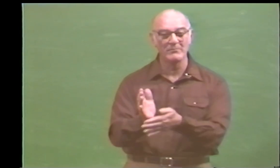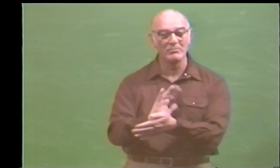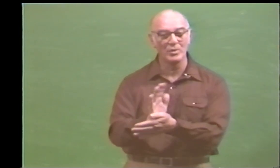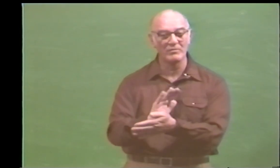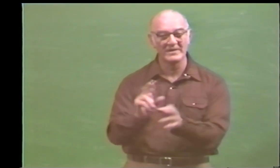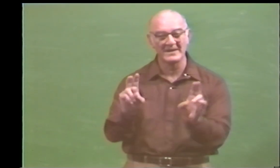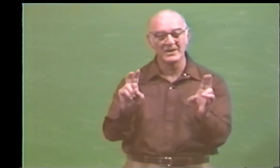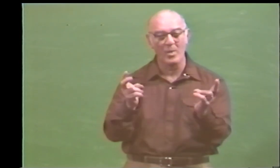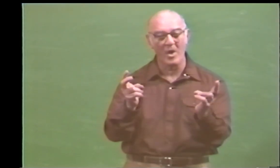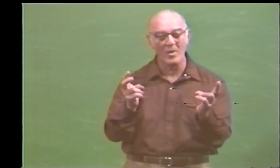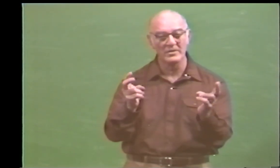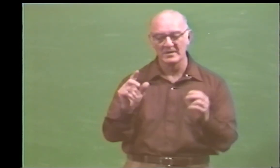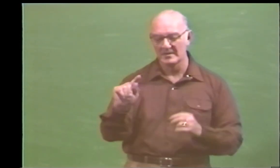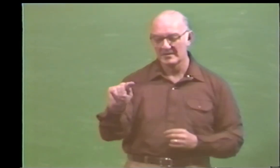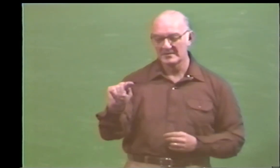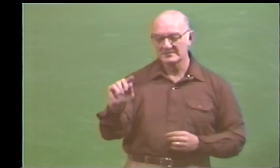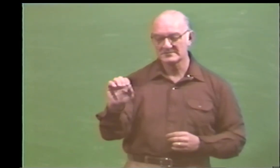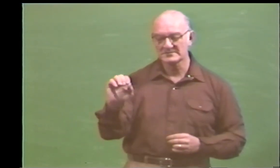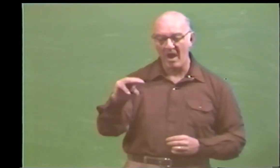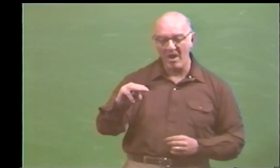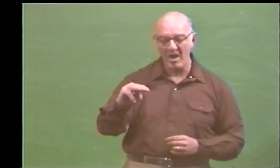a movie, quote, Tom